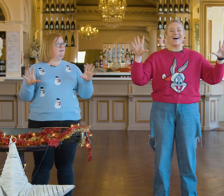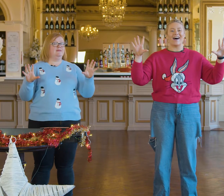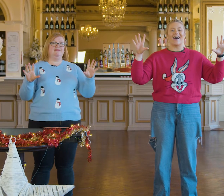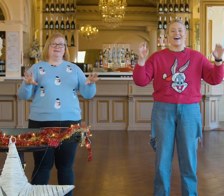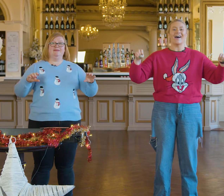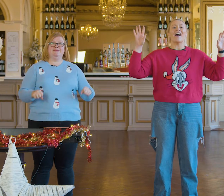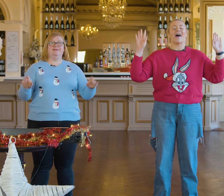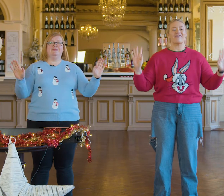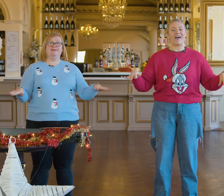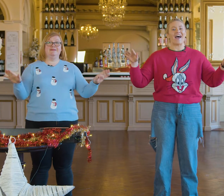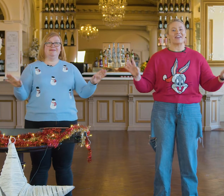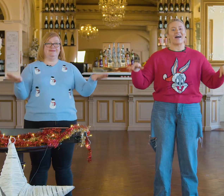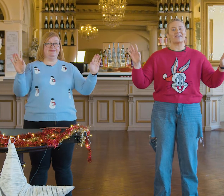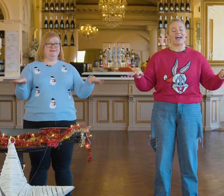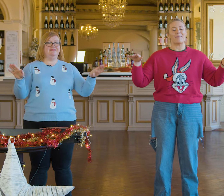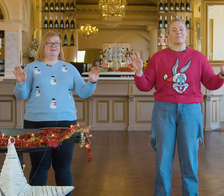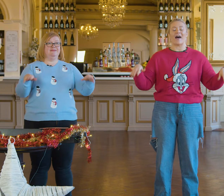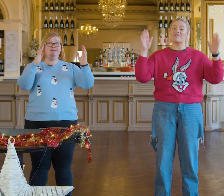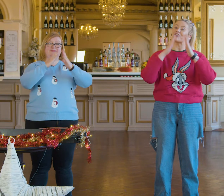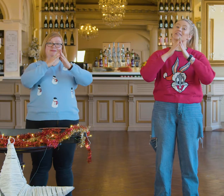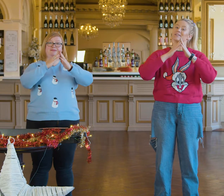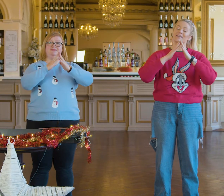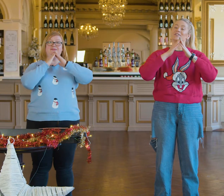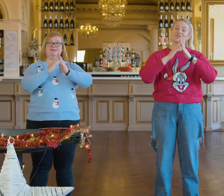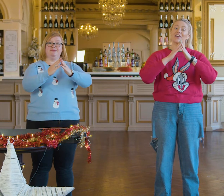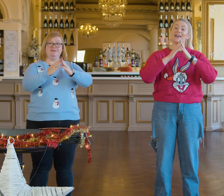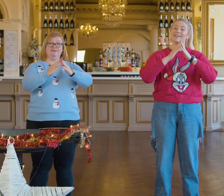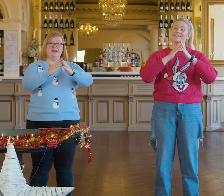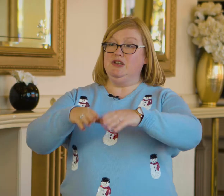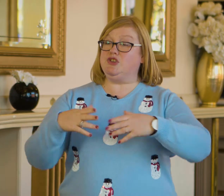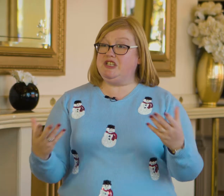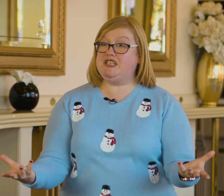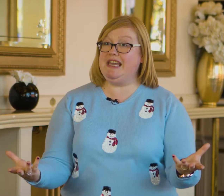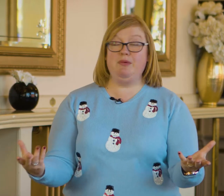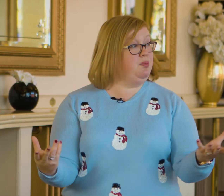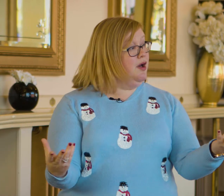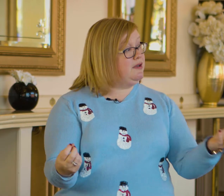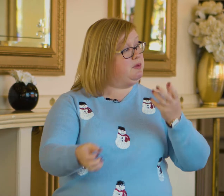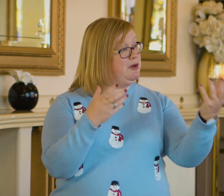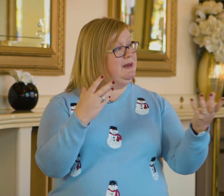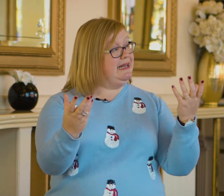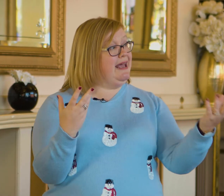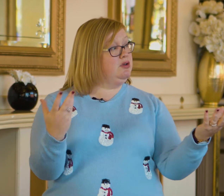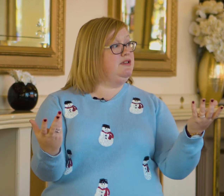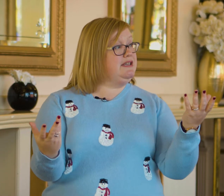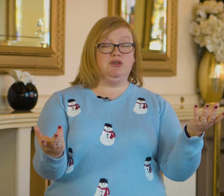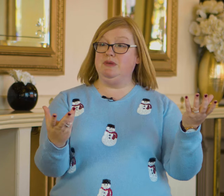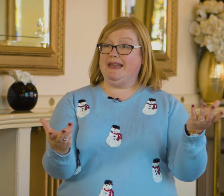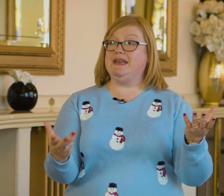a fairy on the top of a Christmas tree. So do you see how it works? We become a little echo really, don't we? Like